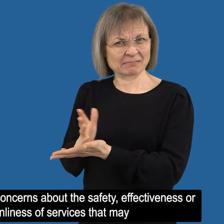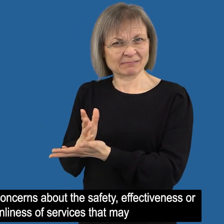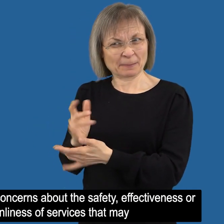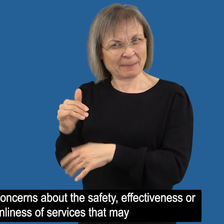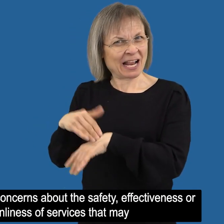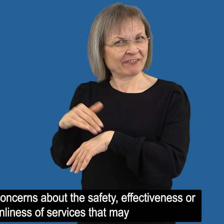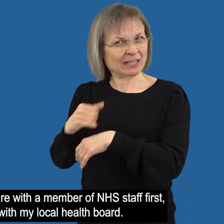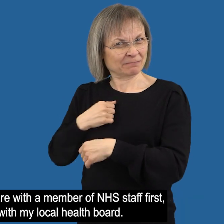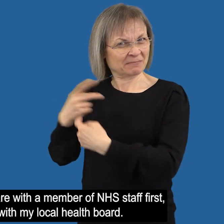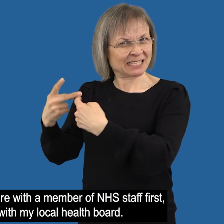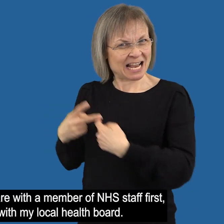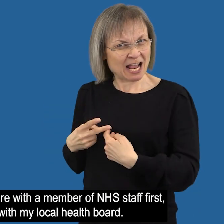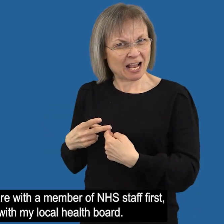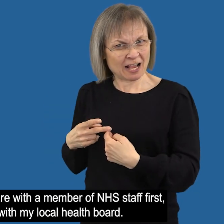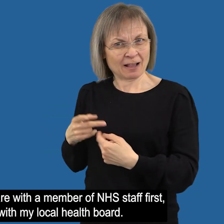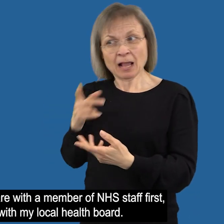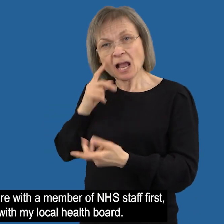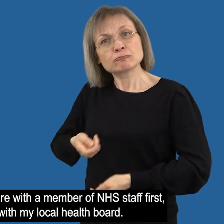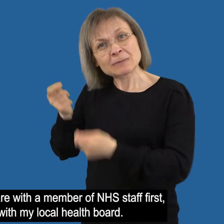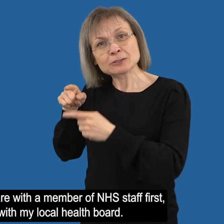NHS staff first, or with my local health board.